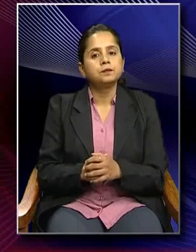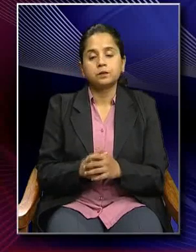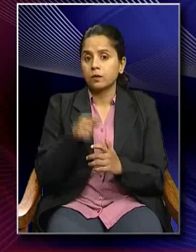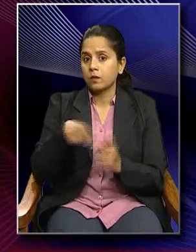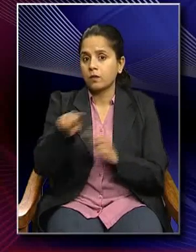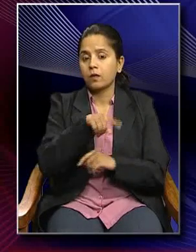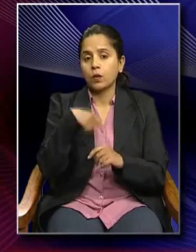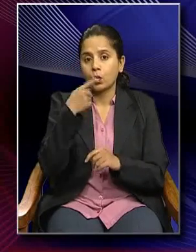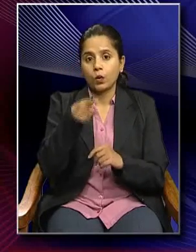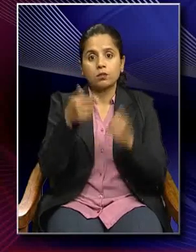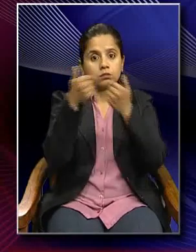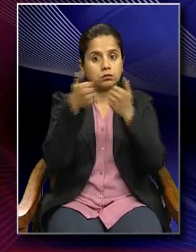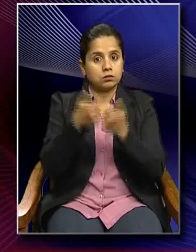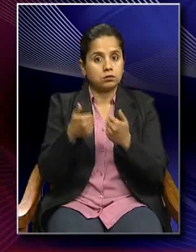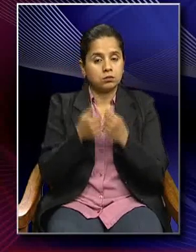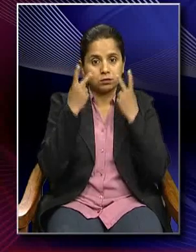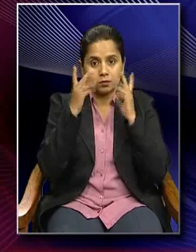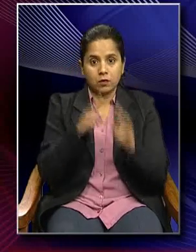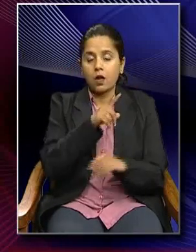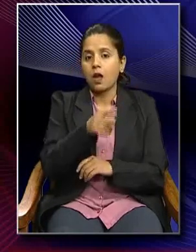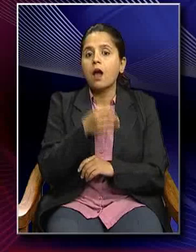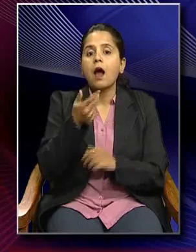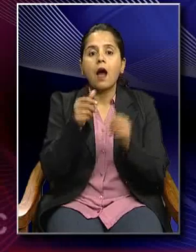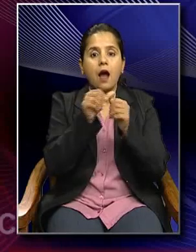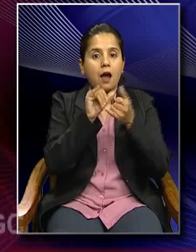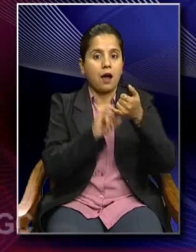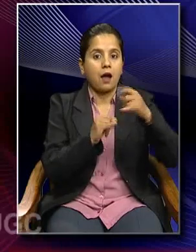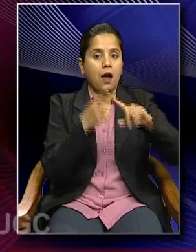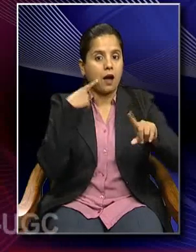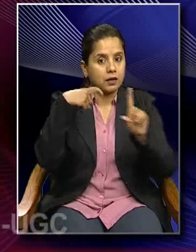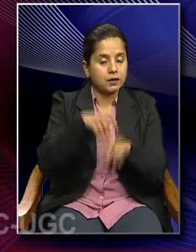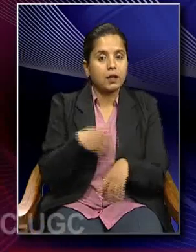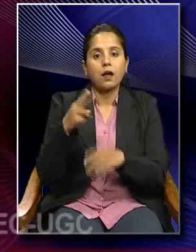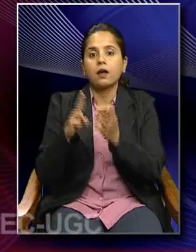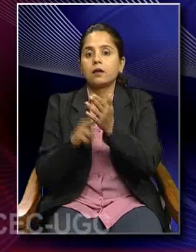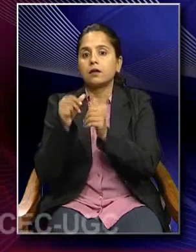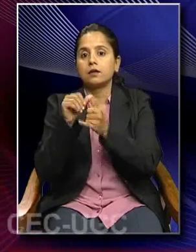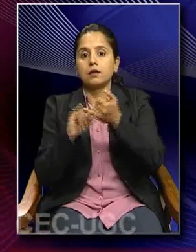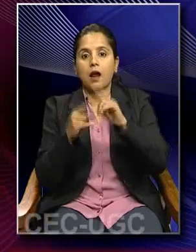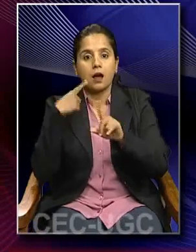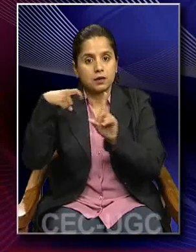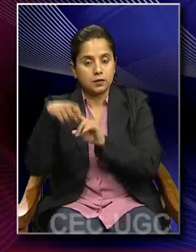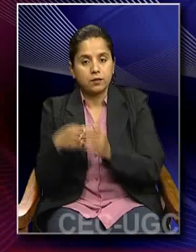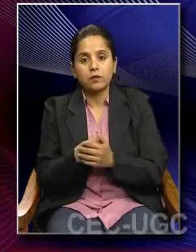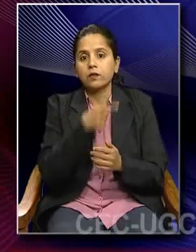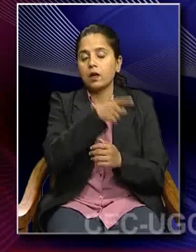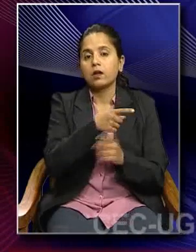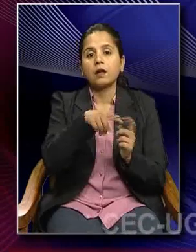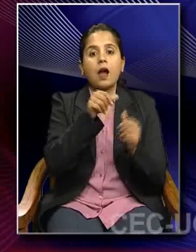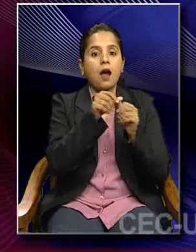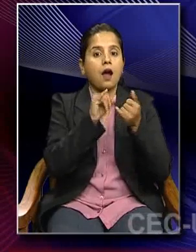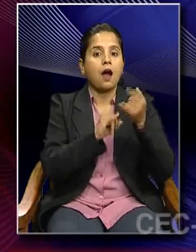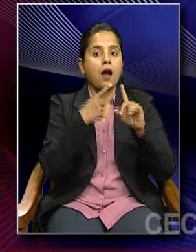Those two distinctions were Astik and Nastik, where we discussed that